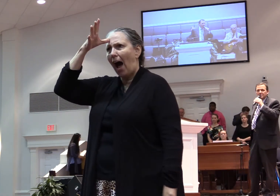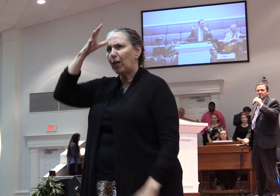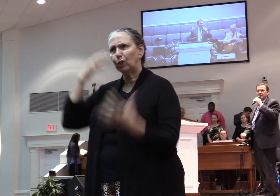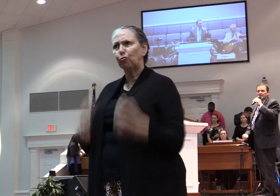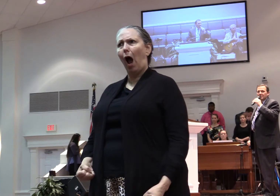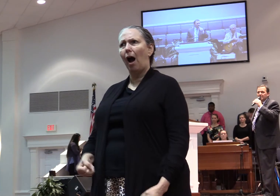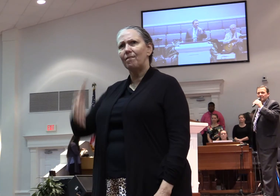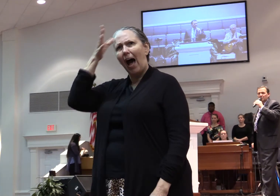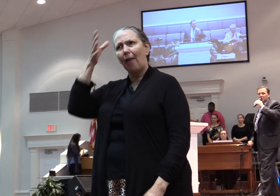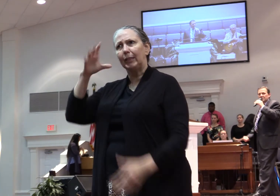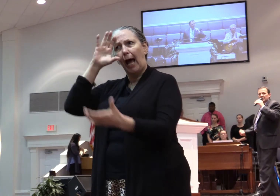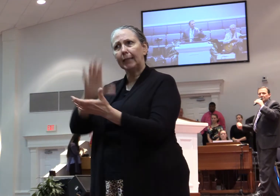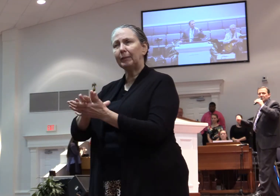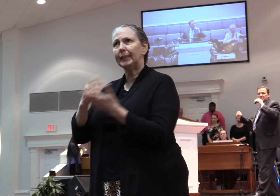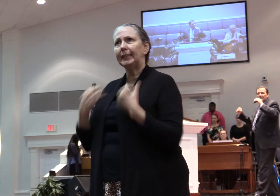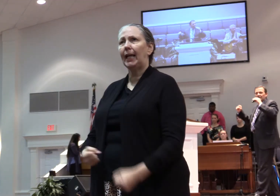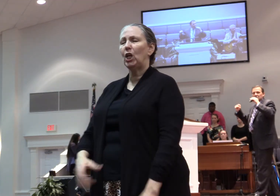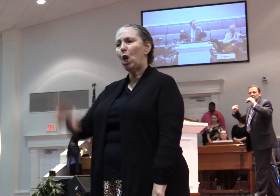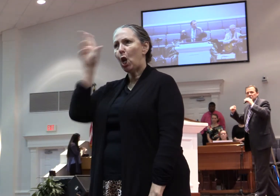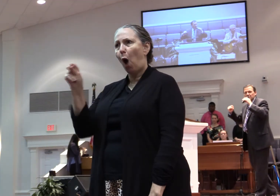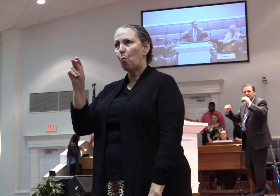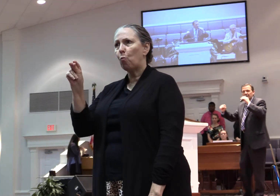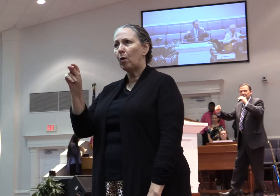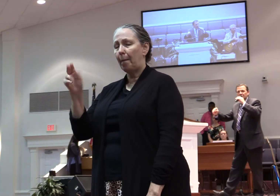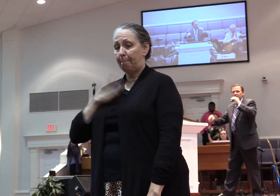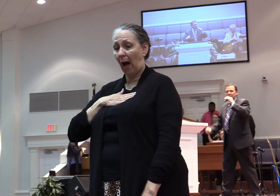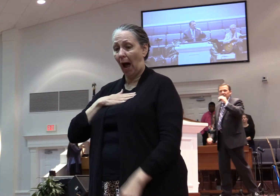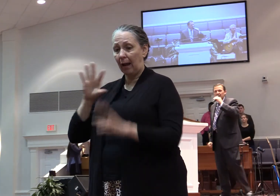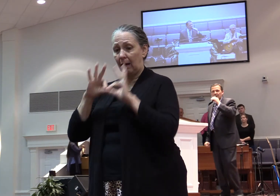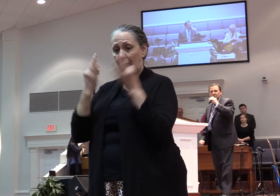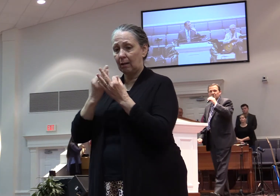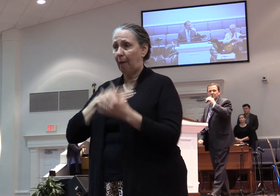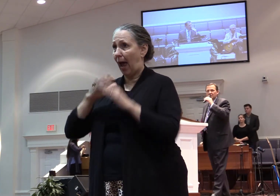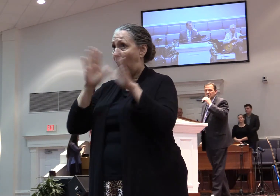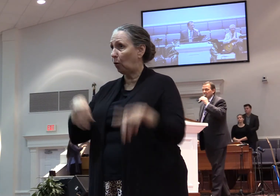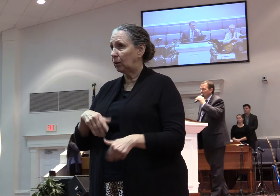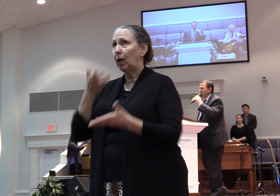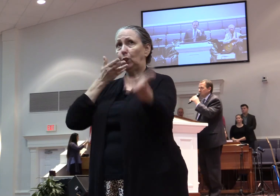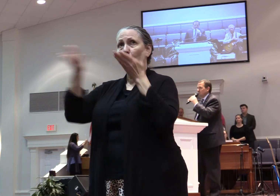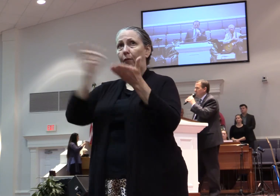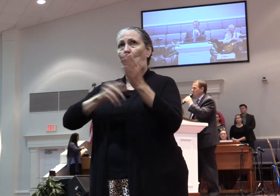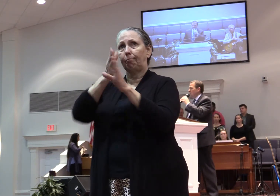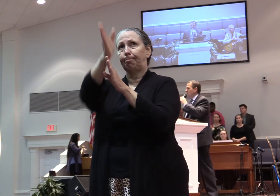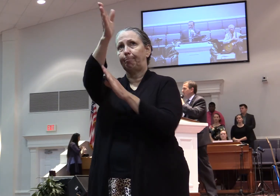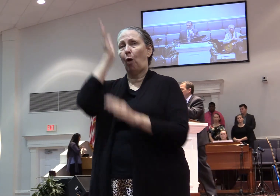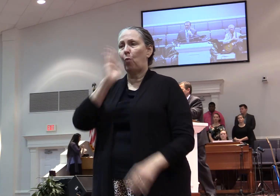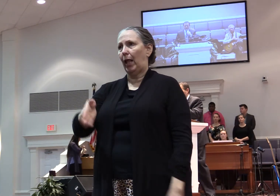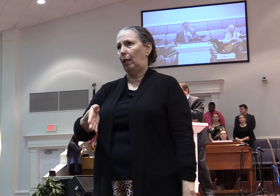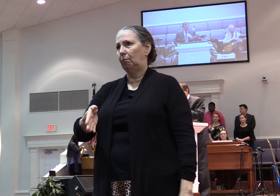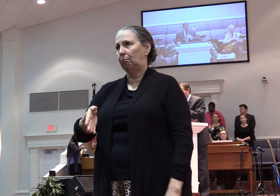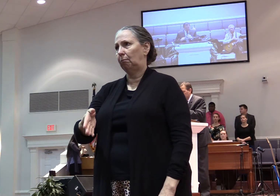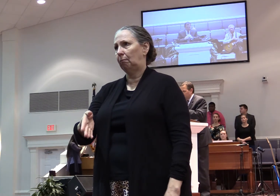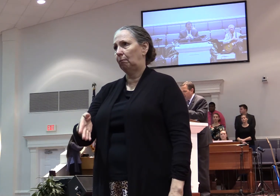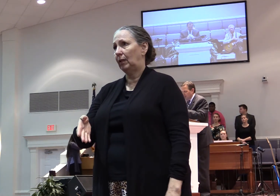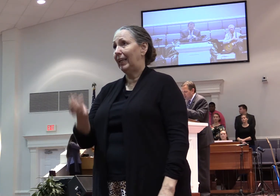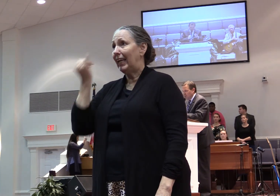husbands that will stand up and say, like Joshua did, as for me and my house, we will serve the Lord. Amen.